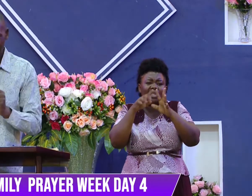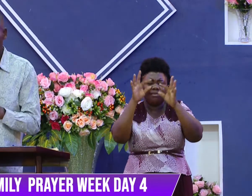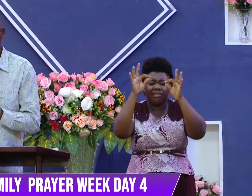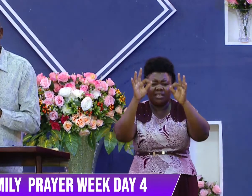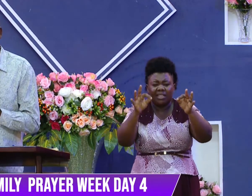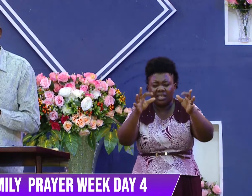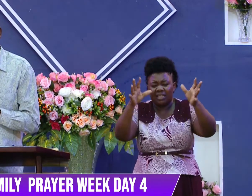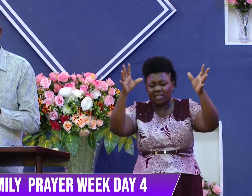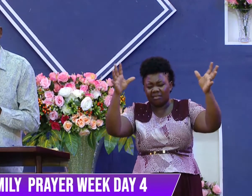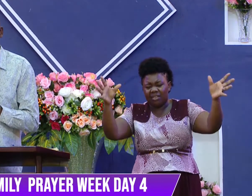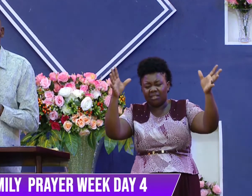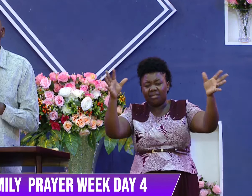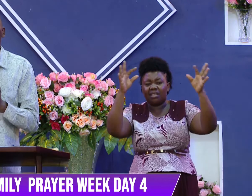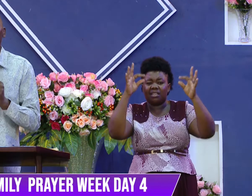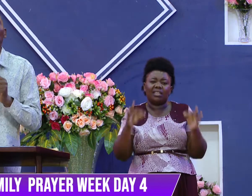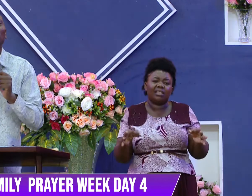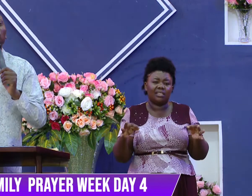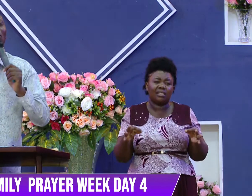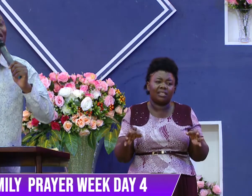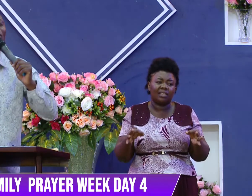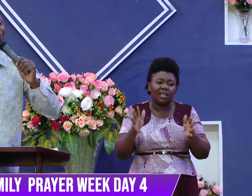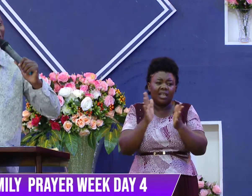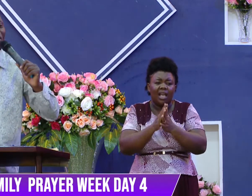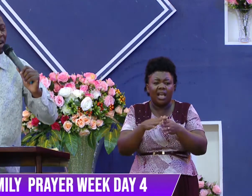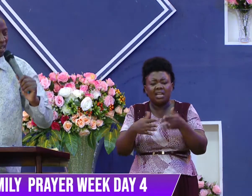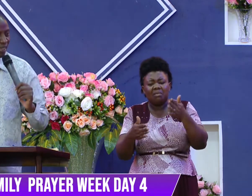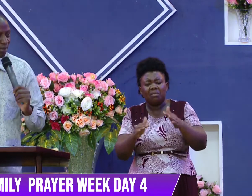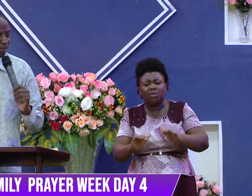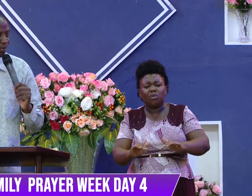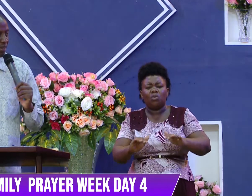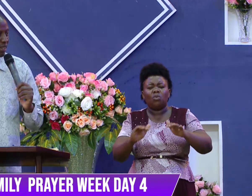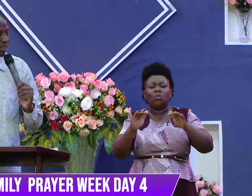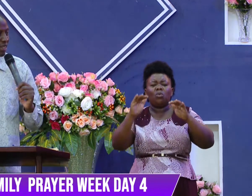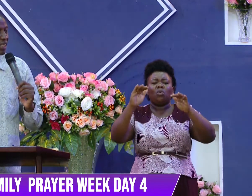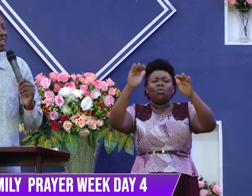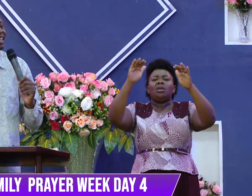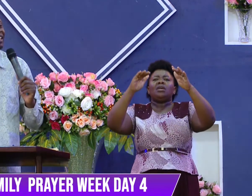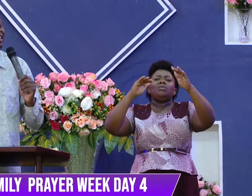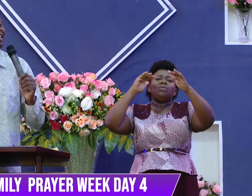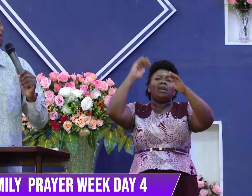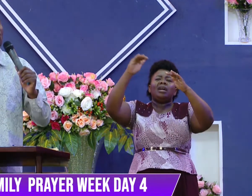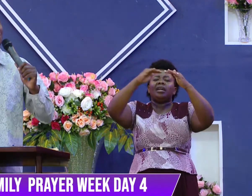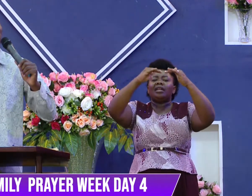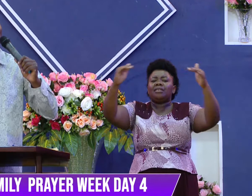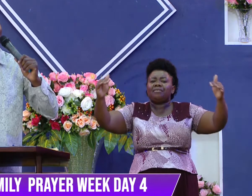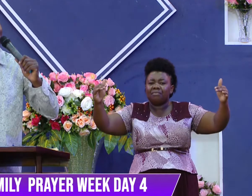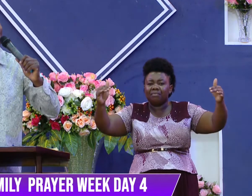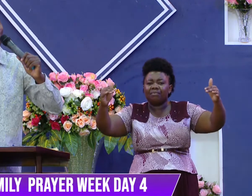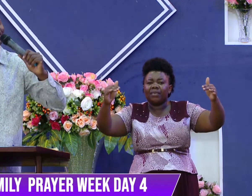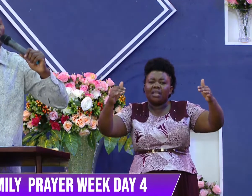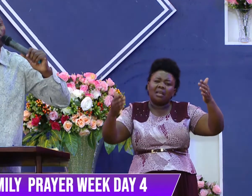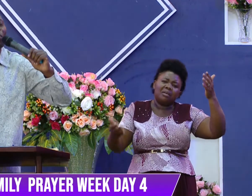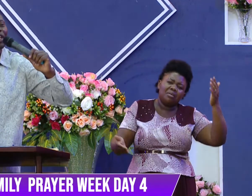However much big things you build, even though you own high to which